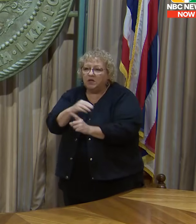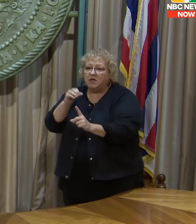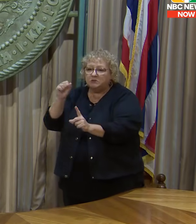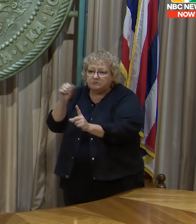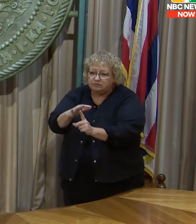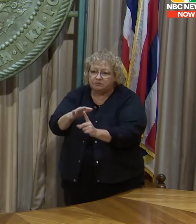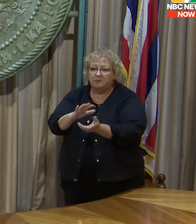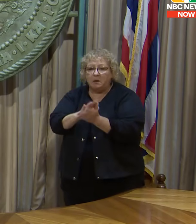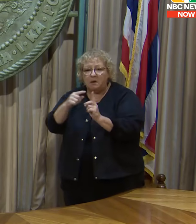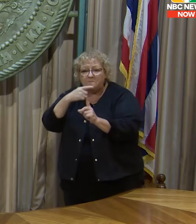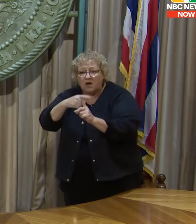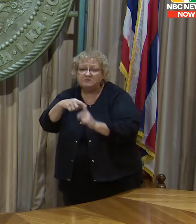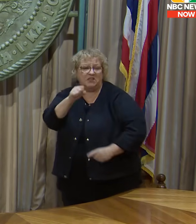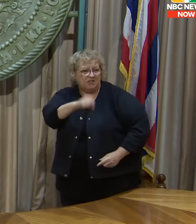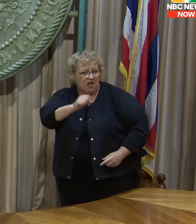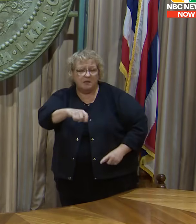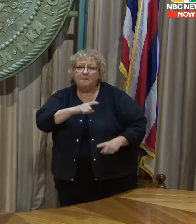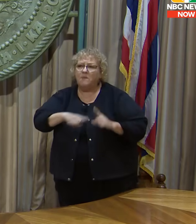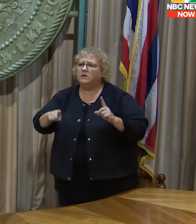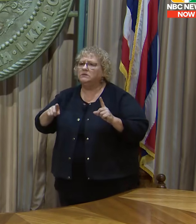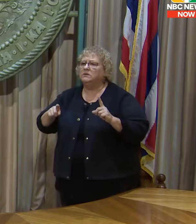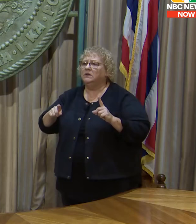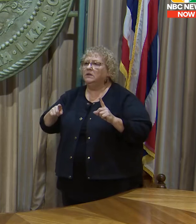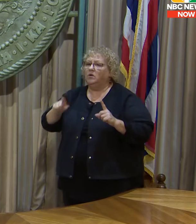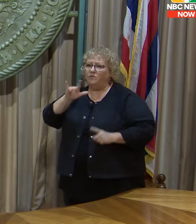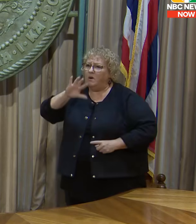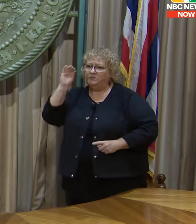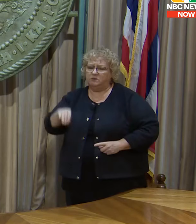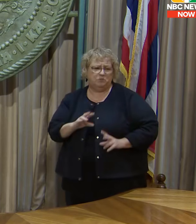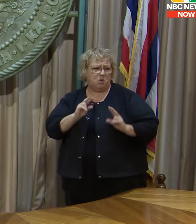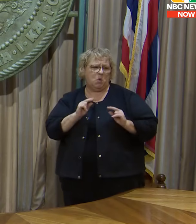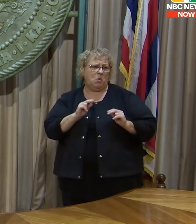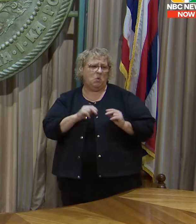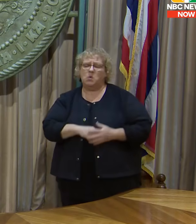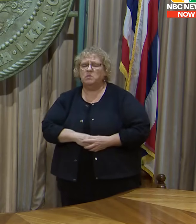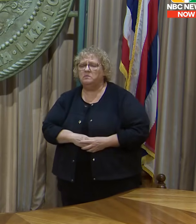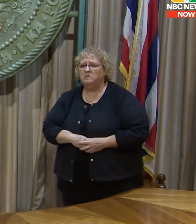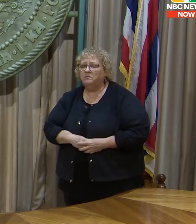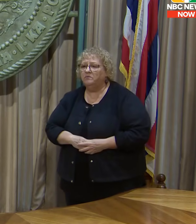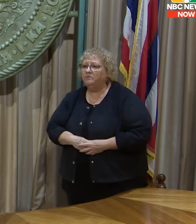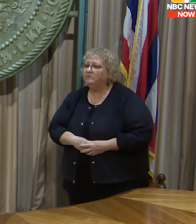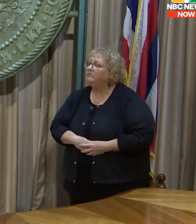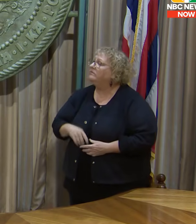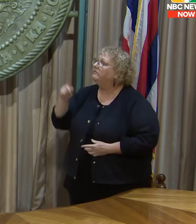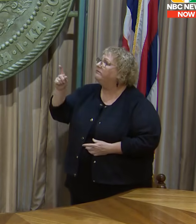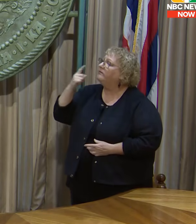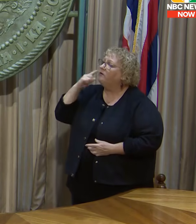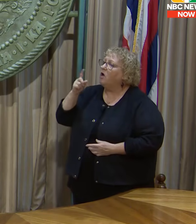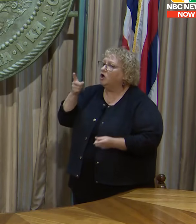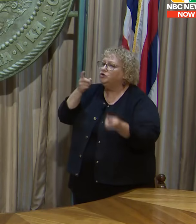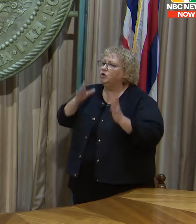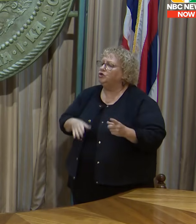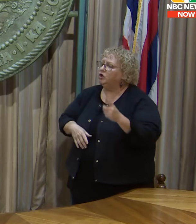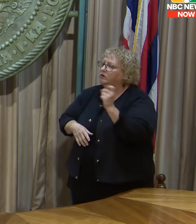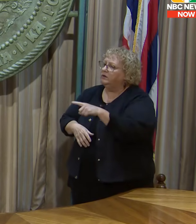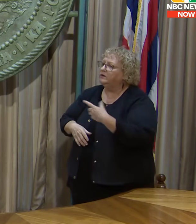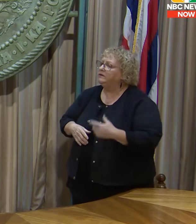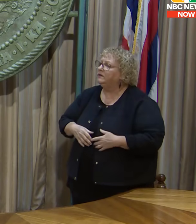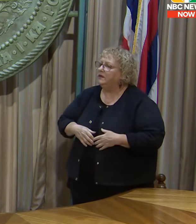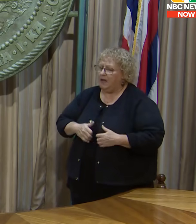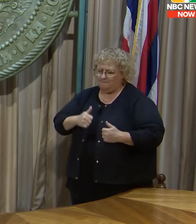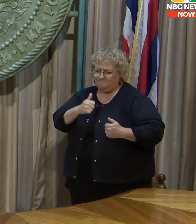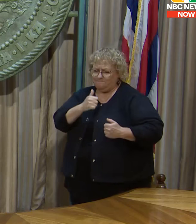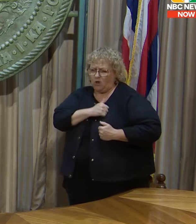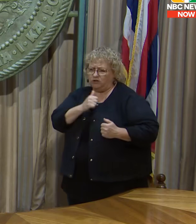exposed and positive, but we're not seeing anything close to 25%. Also for Director, how many